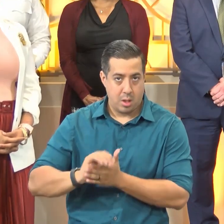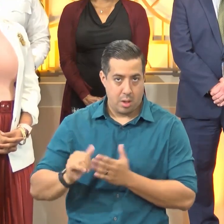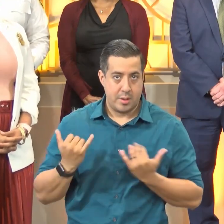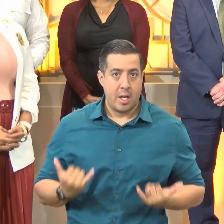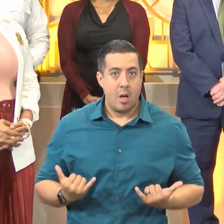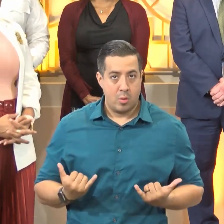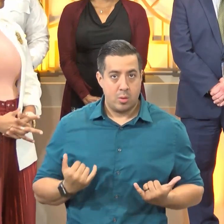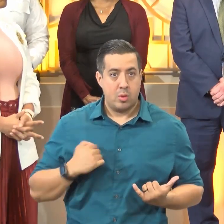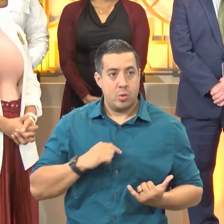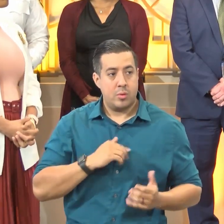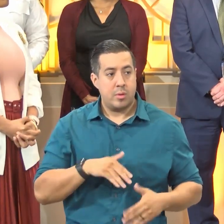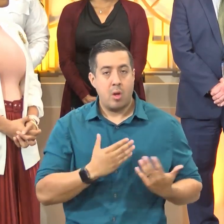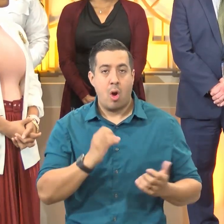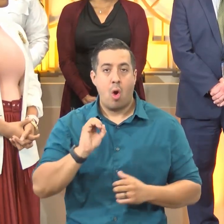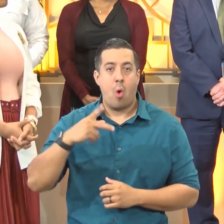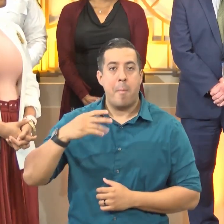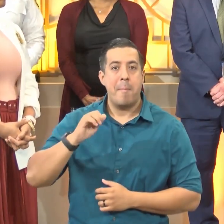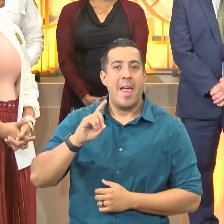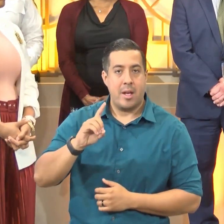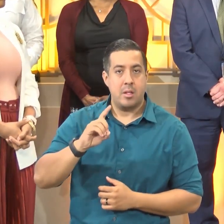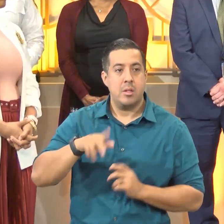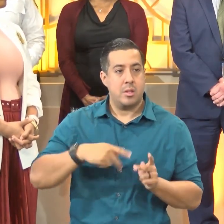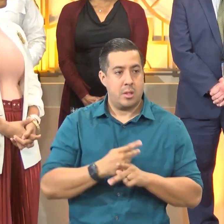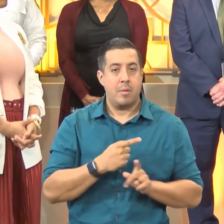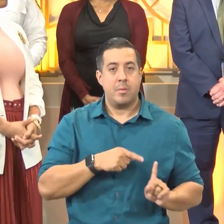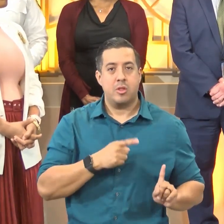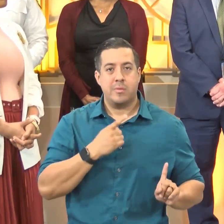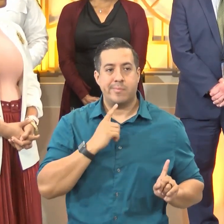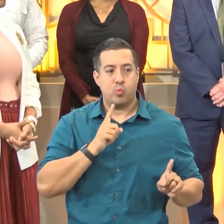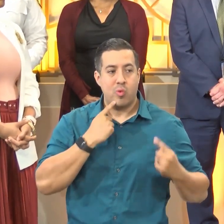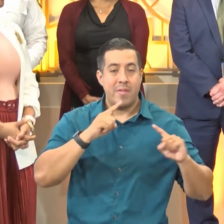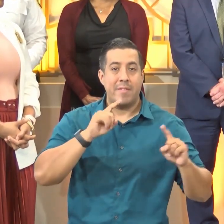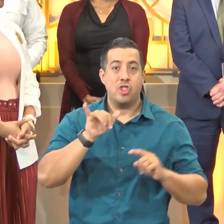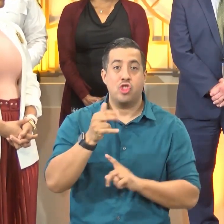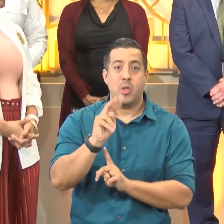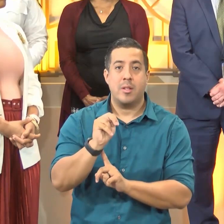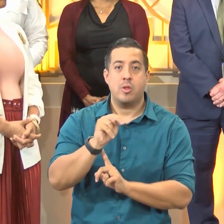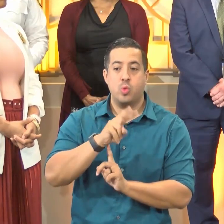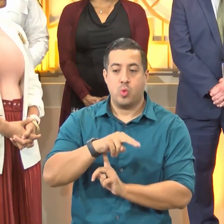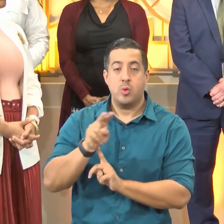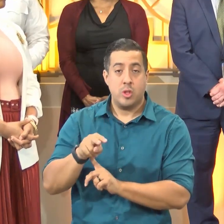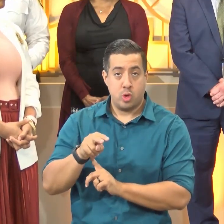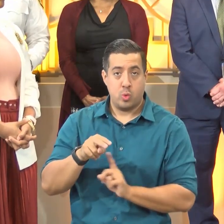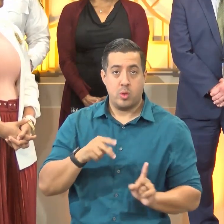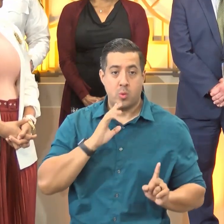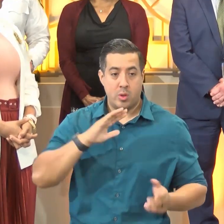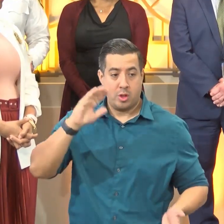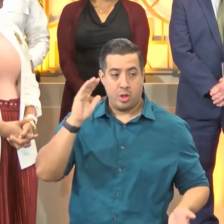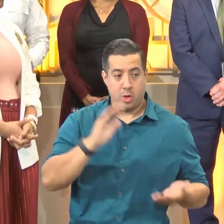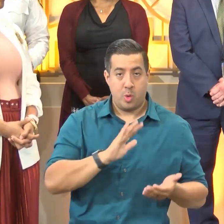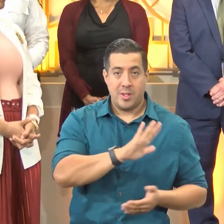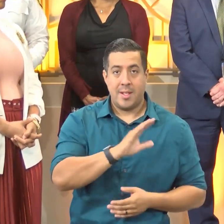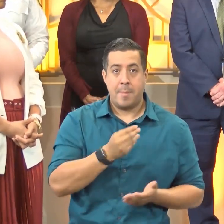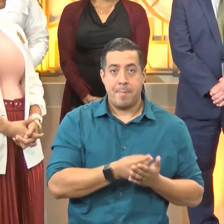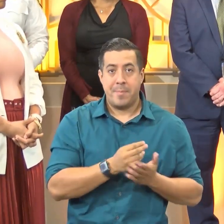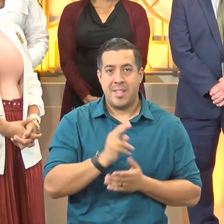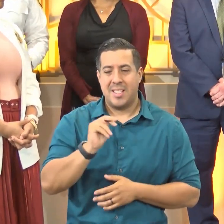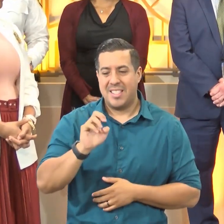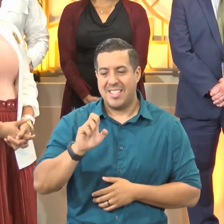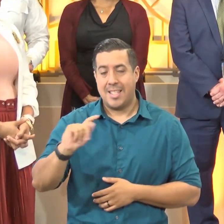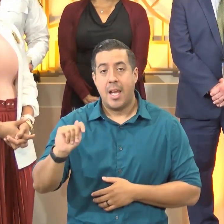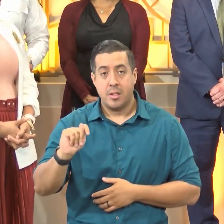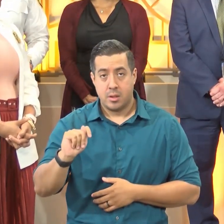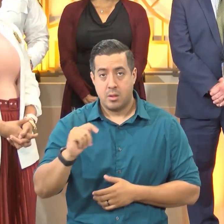addressed OPEB reform that was effective January of 22 that will reduce the city's net